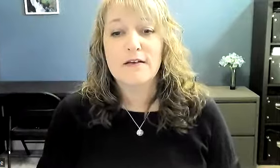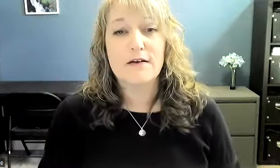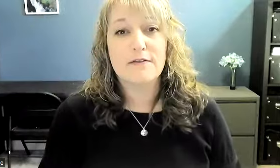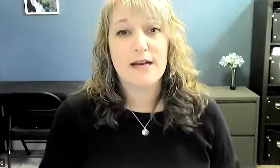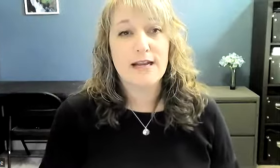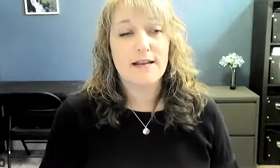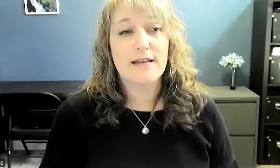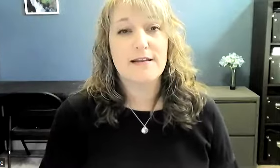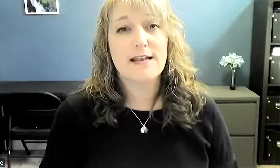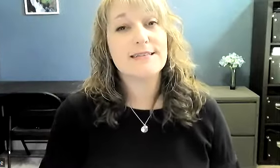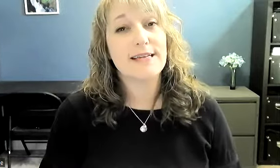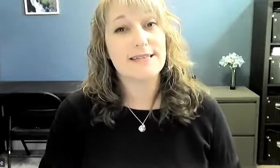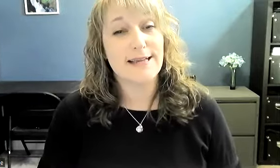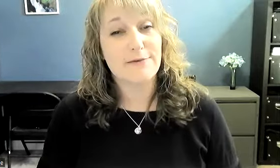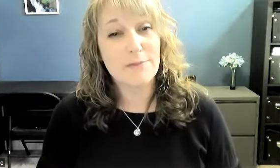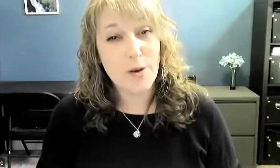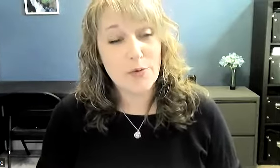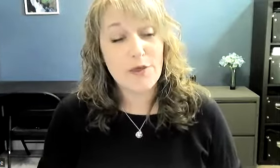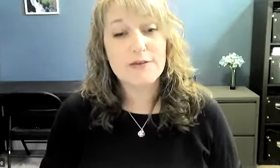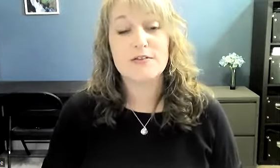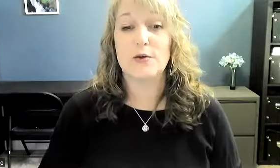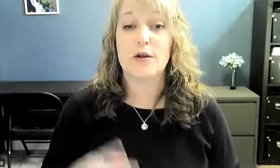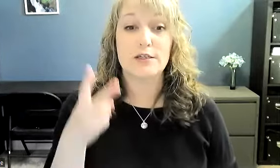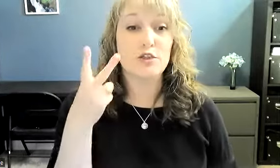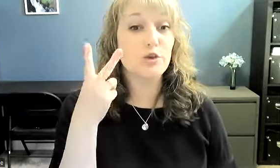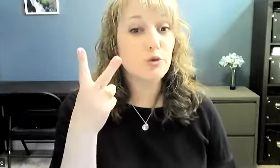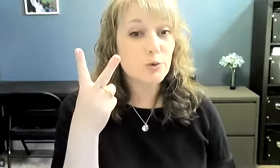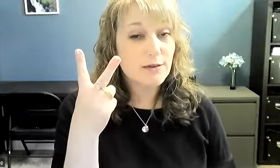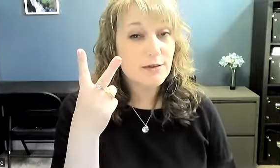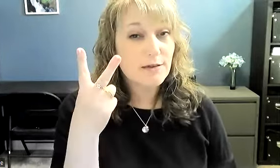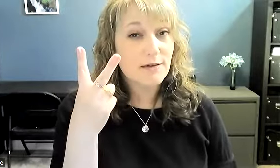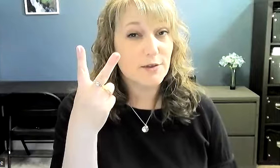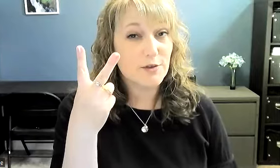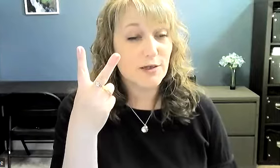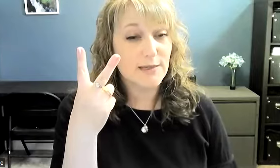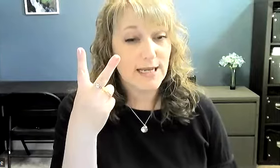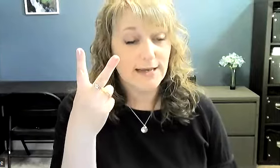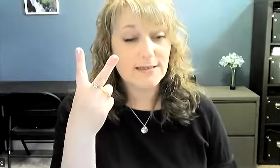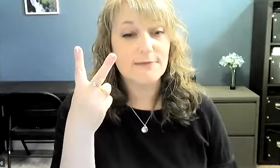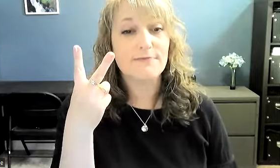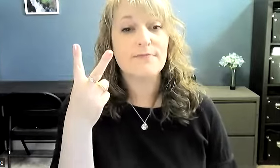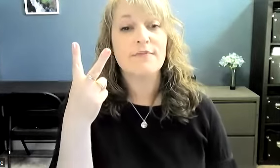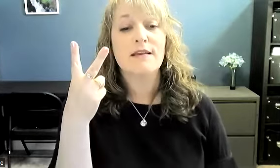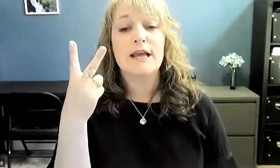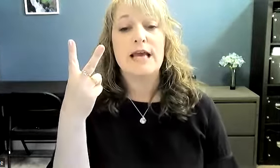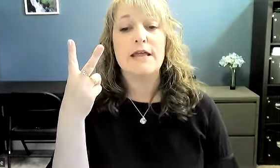All right, the next sign is a sign for both. So you want a 2 on your dominant hand. And then